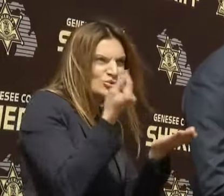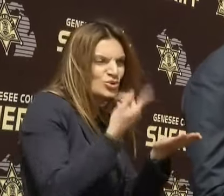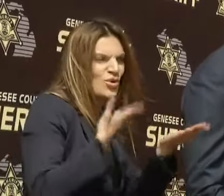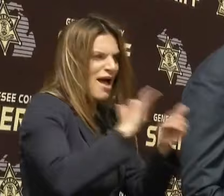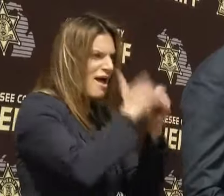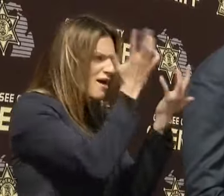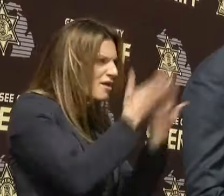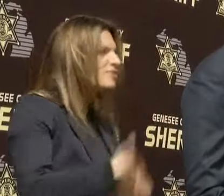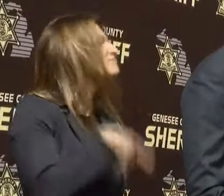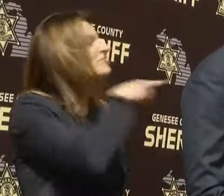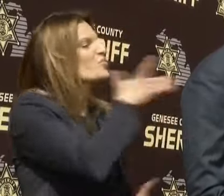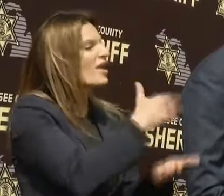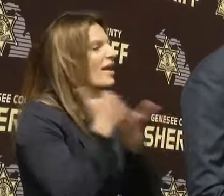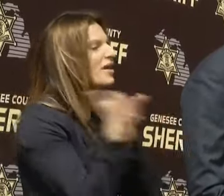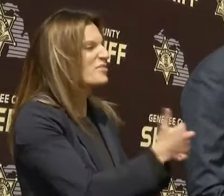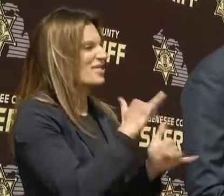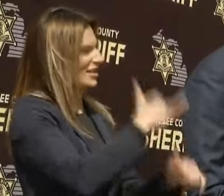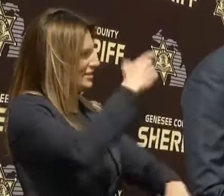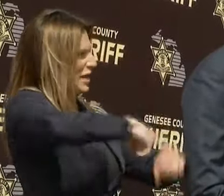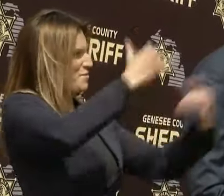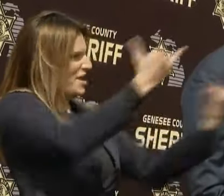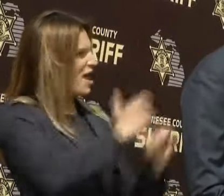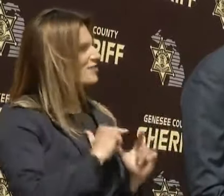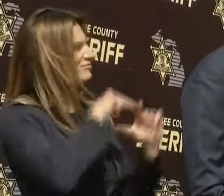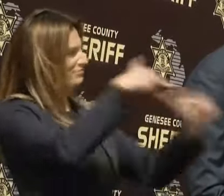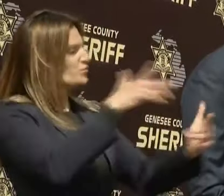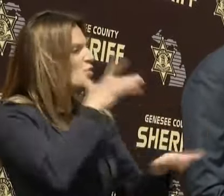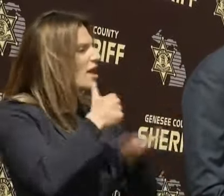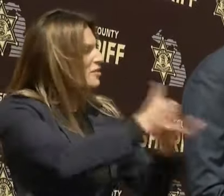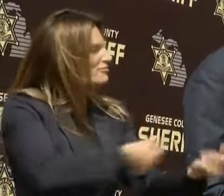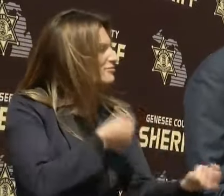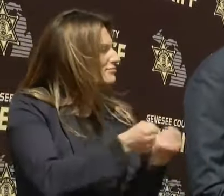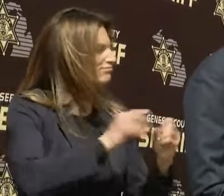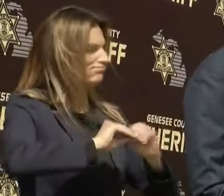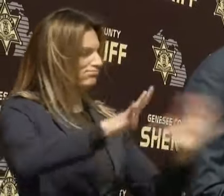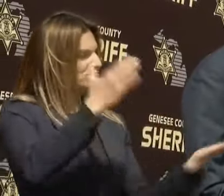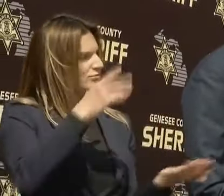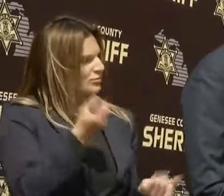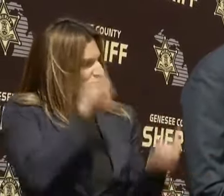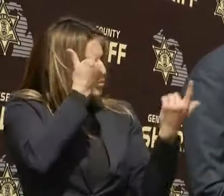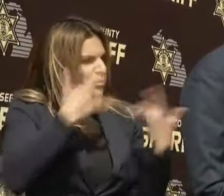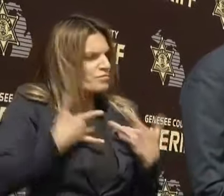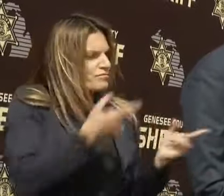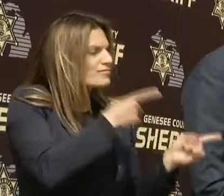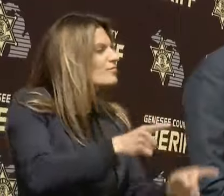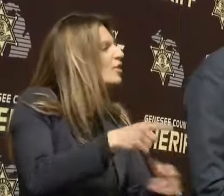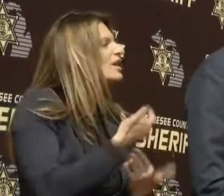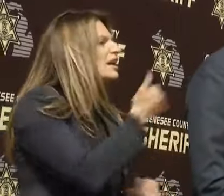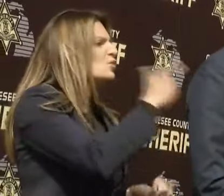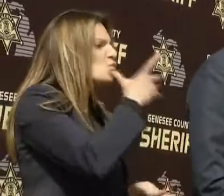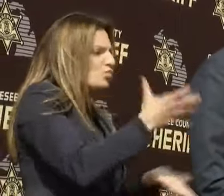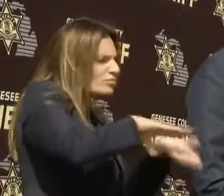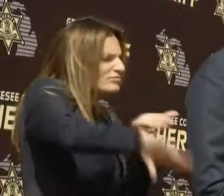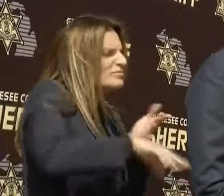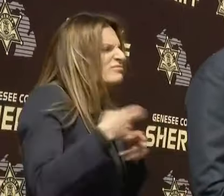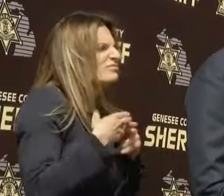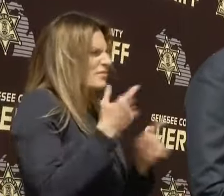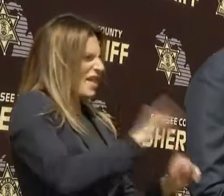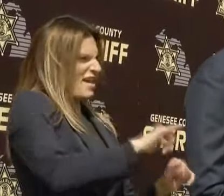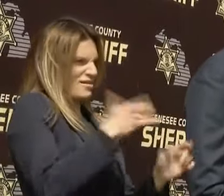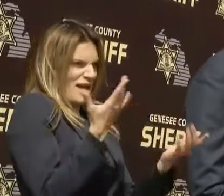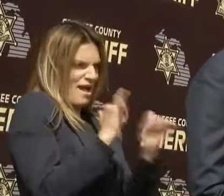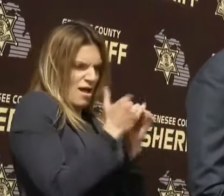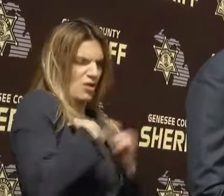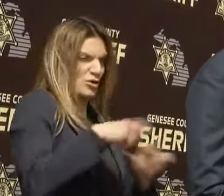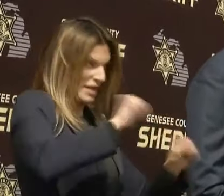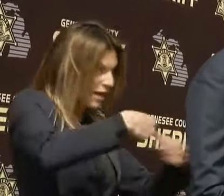aside. That ends now. We've increased the number of offenses that qualify for an expungement. Increase the number of set-asides that a person